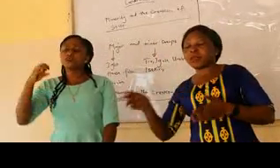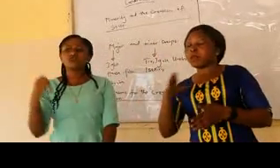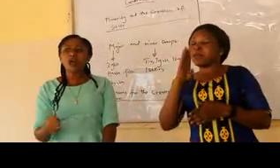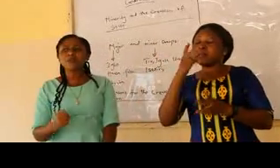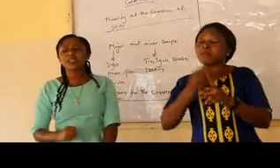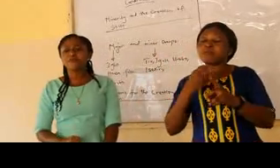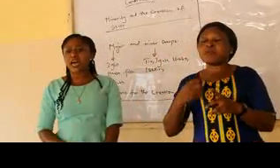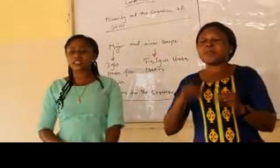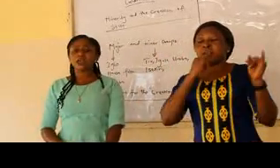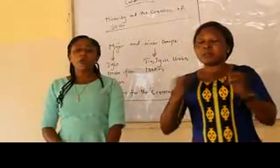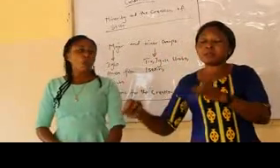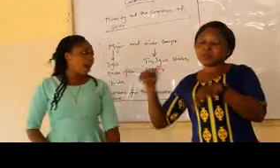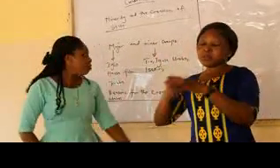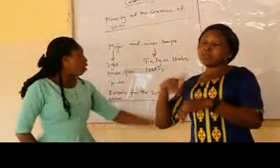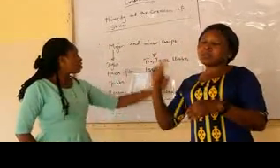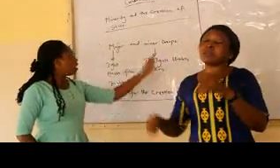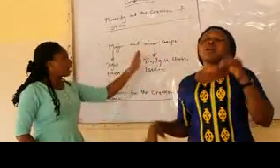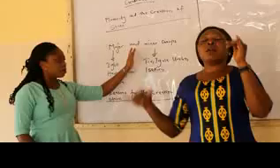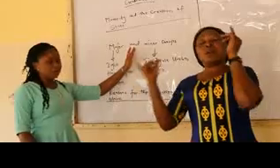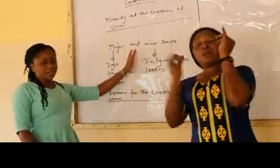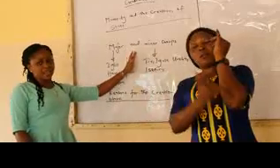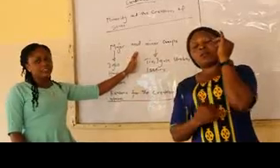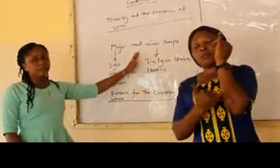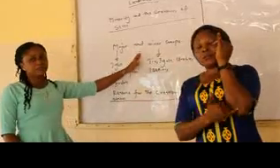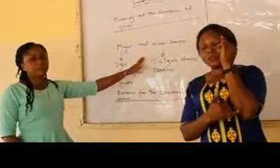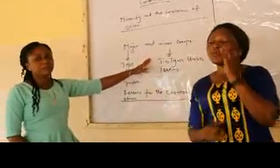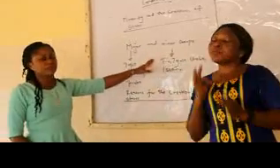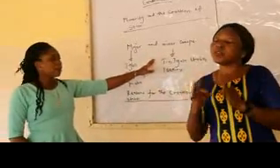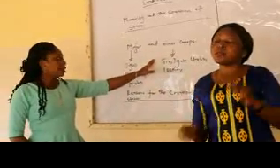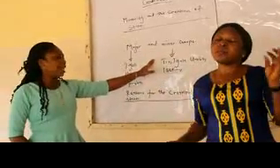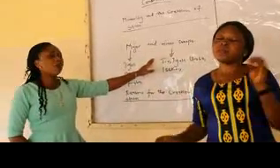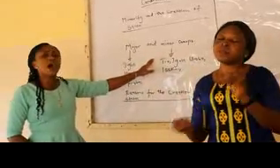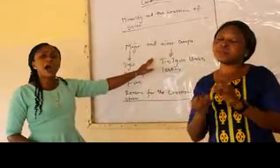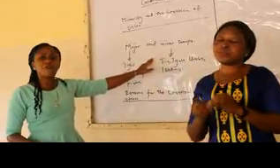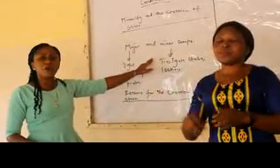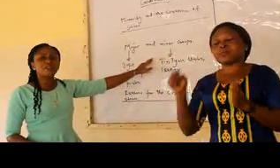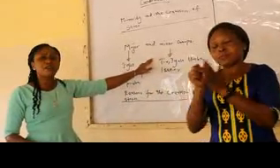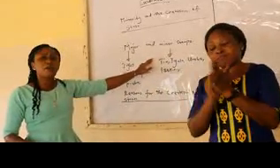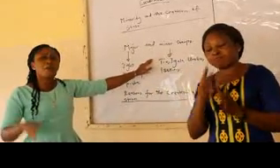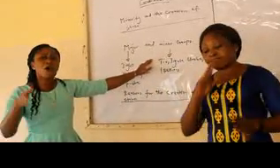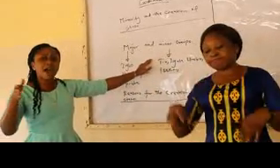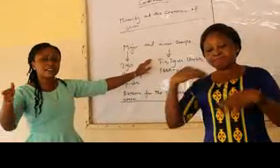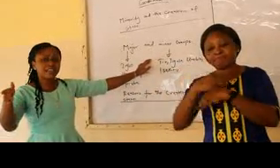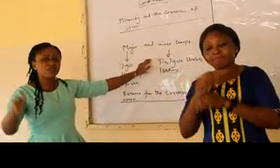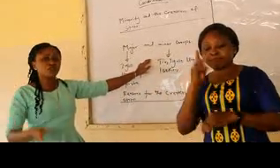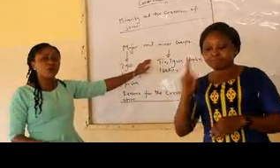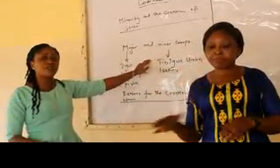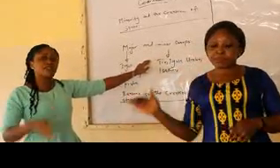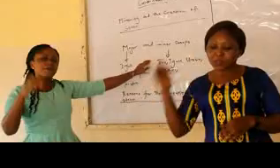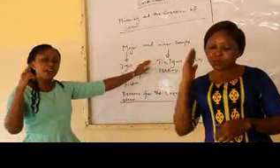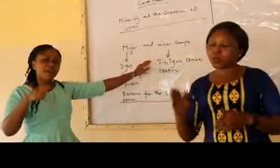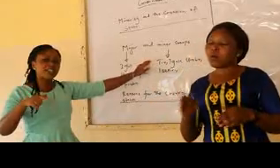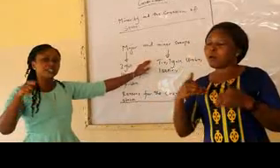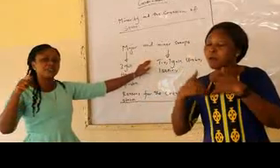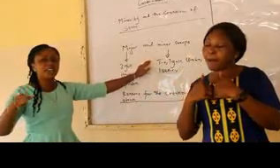they have the strong belief that when more states are created, that they will have what? More access to